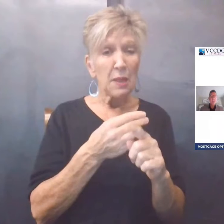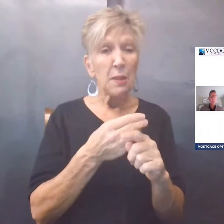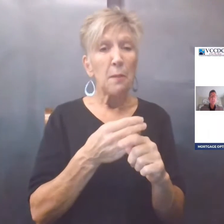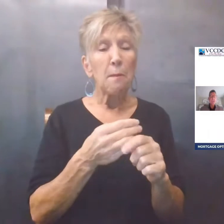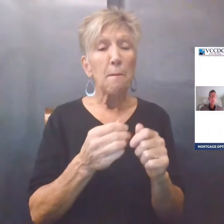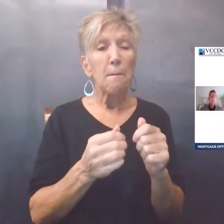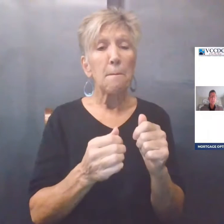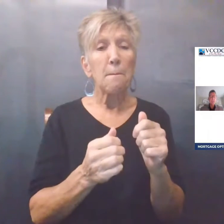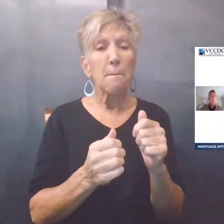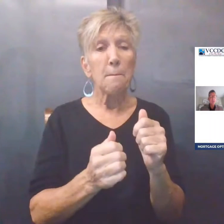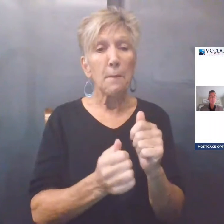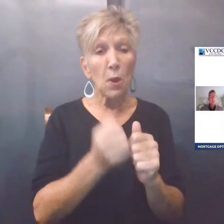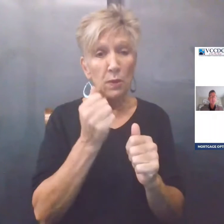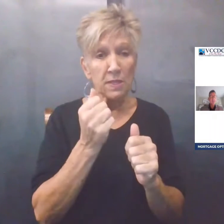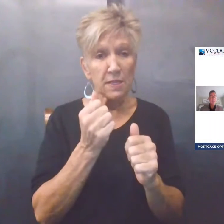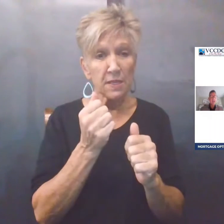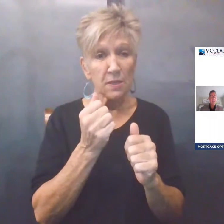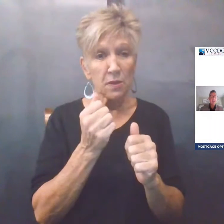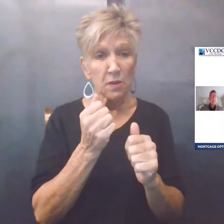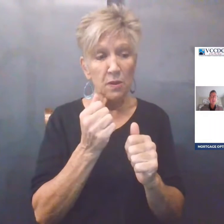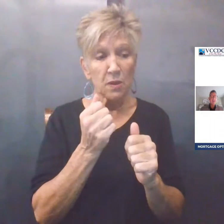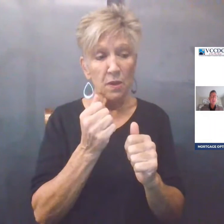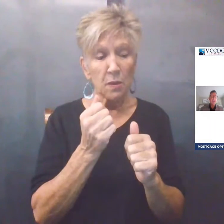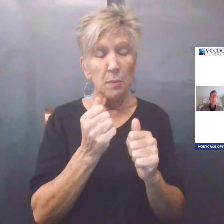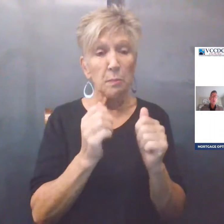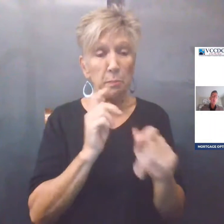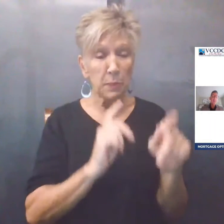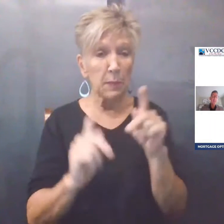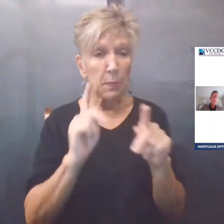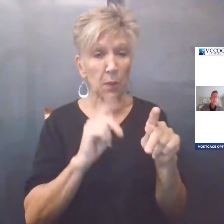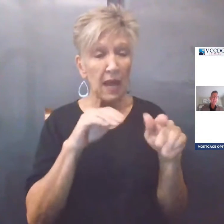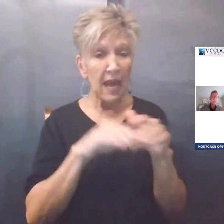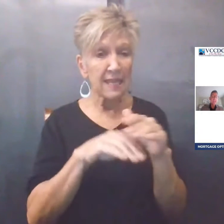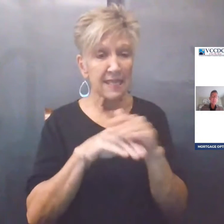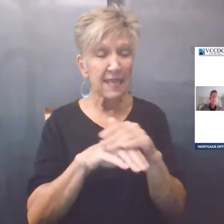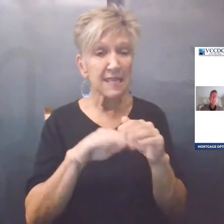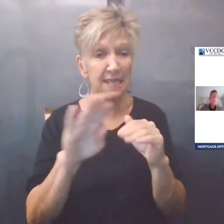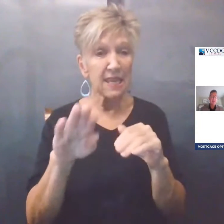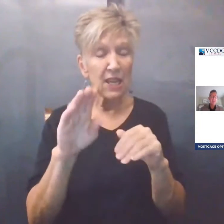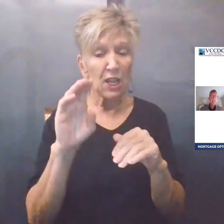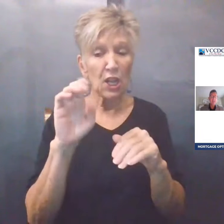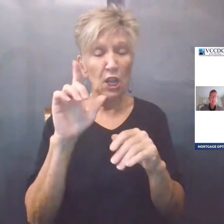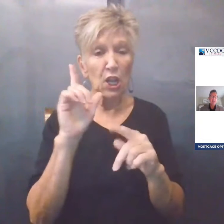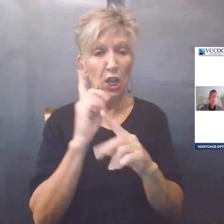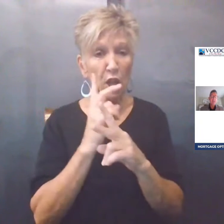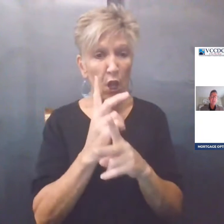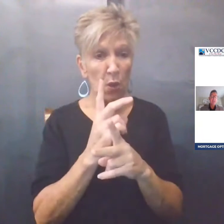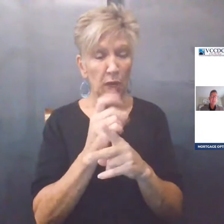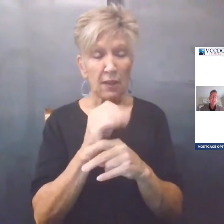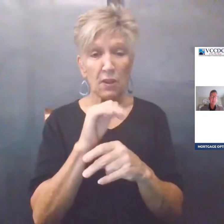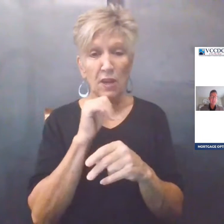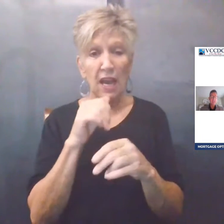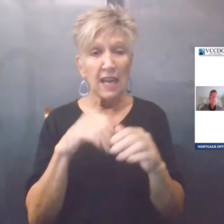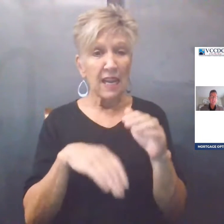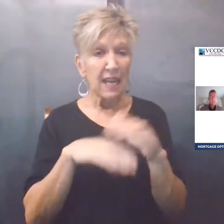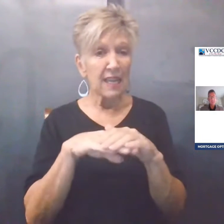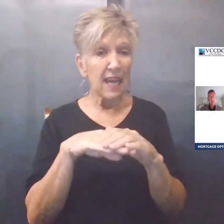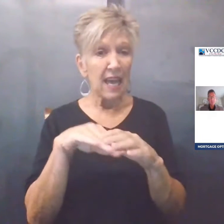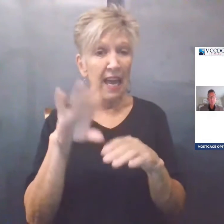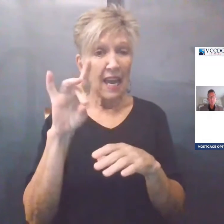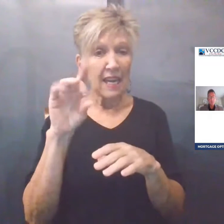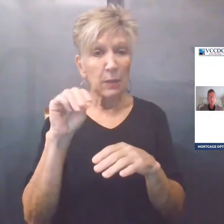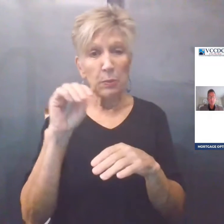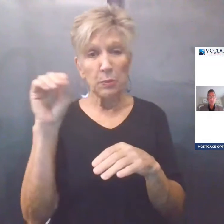would access equity, especially if you haven't had enough equity where you didn't hit the 80% LTV threshold. And we're going to talk about that in a